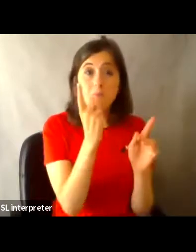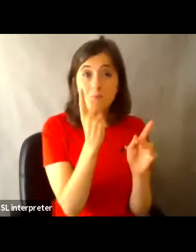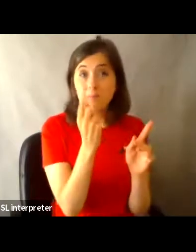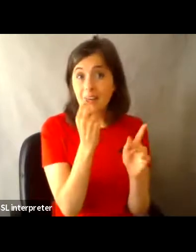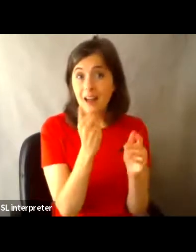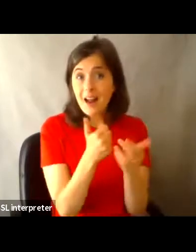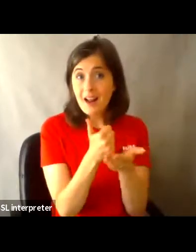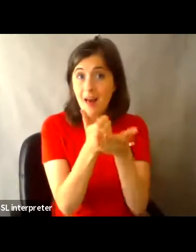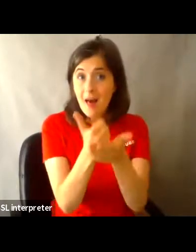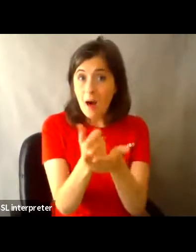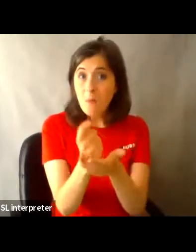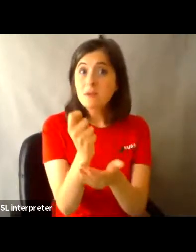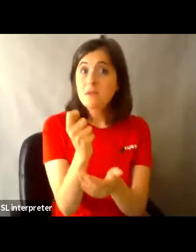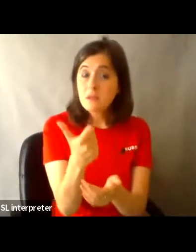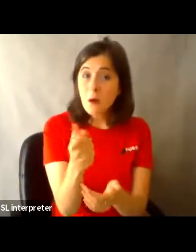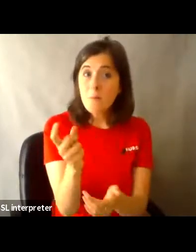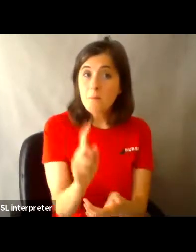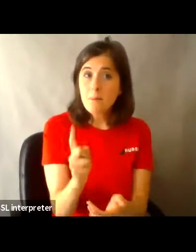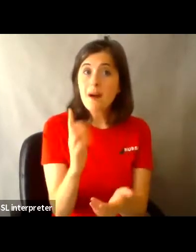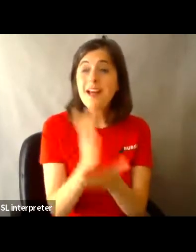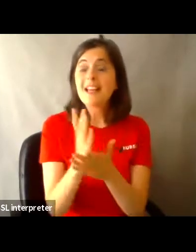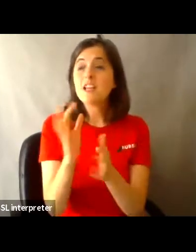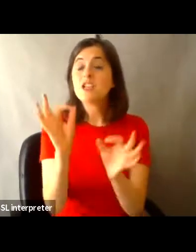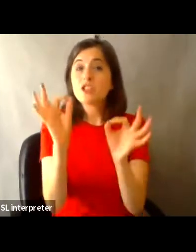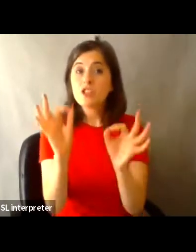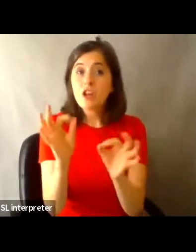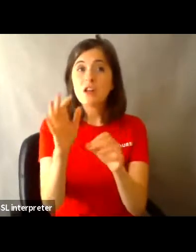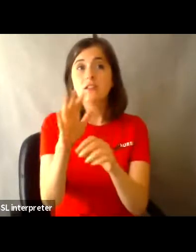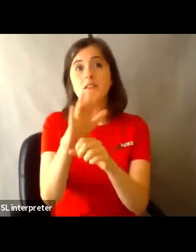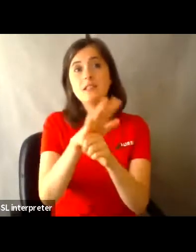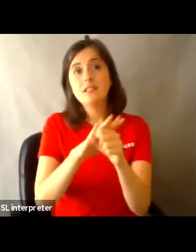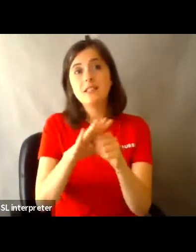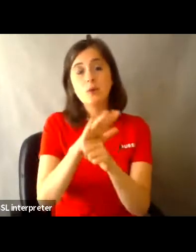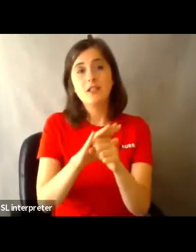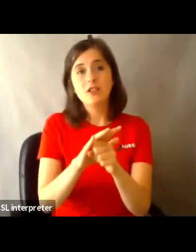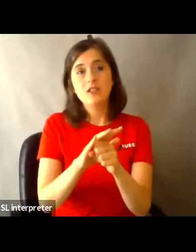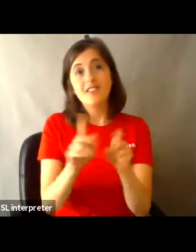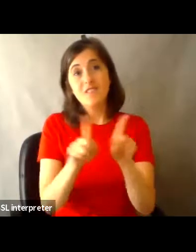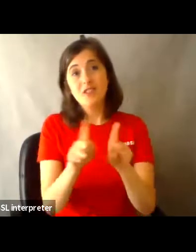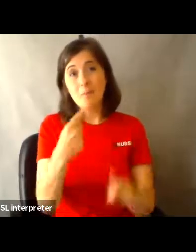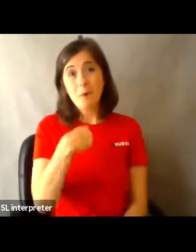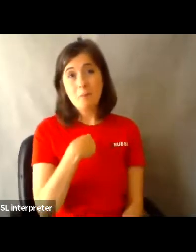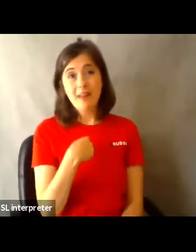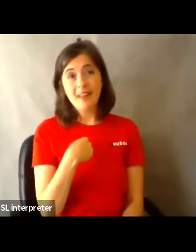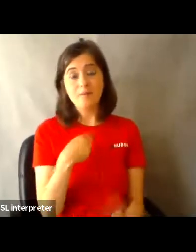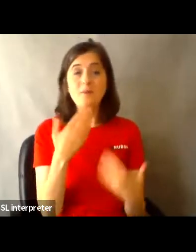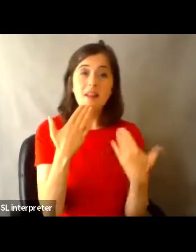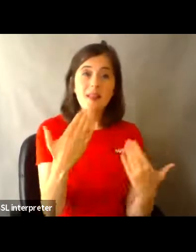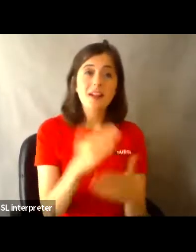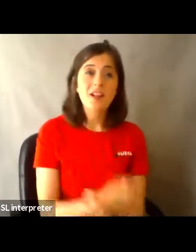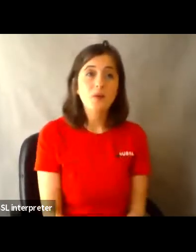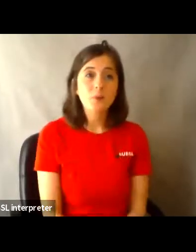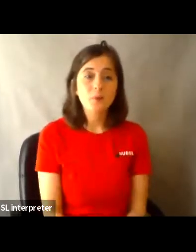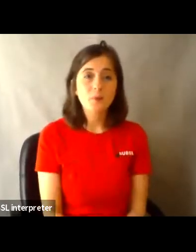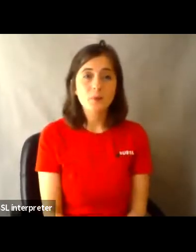can help some people in certain situations, such as myself. Thank you.